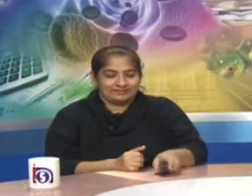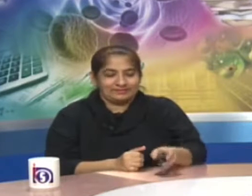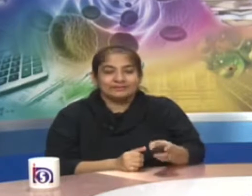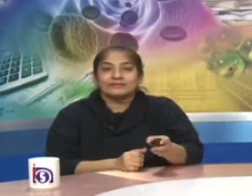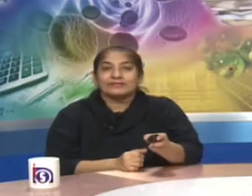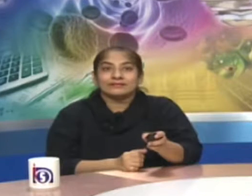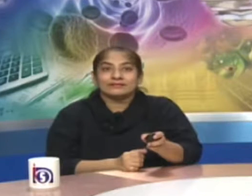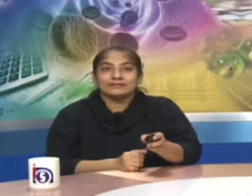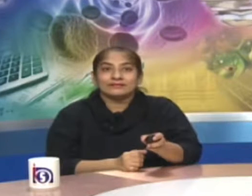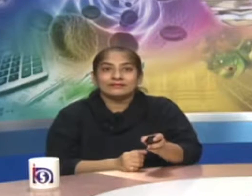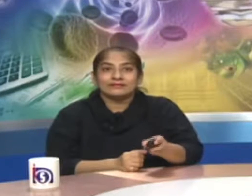this video.